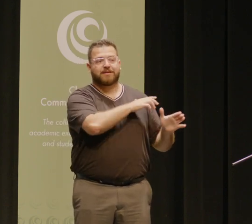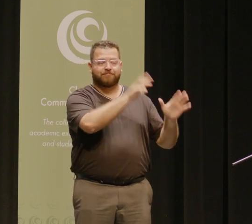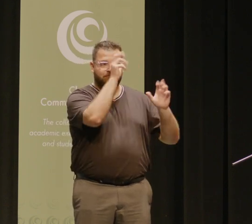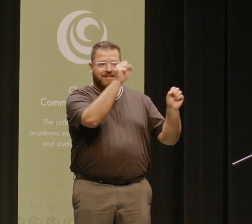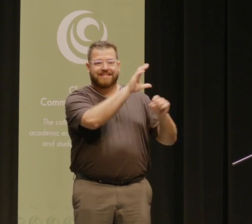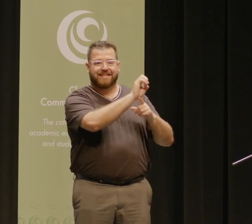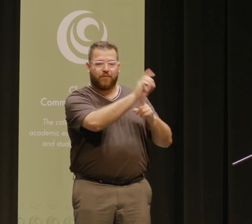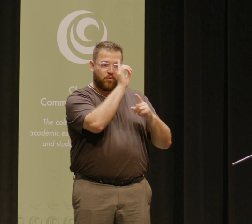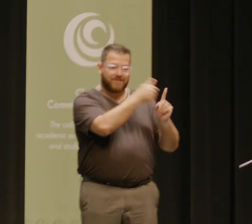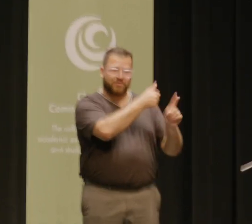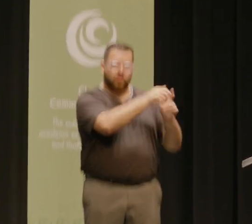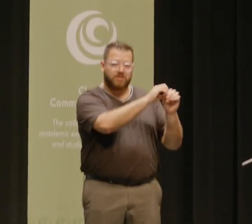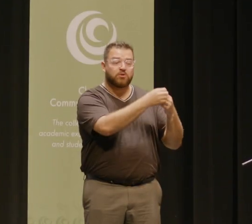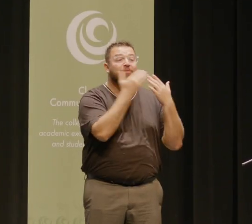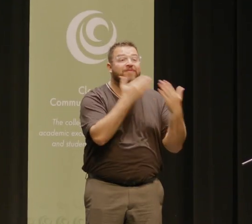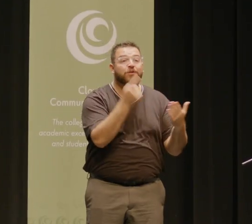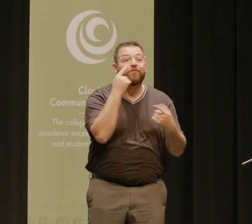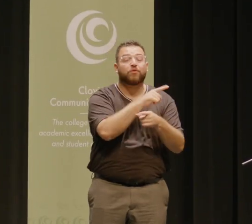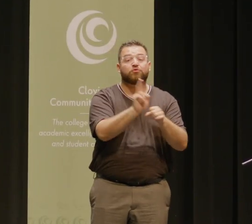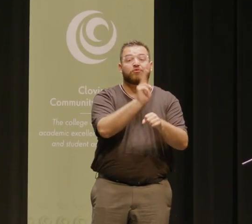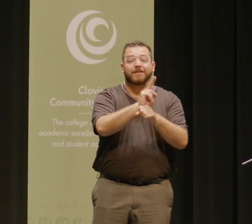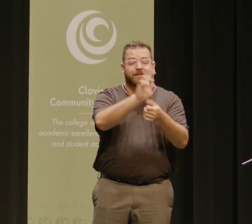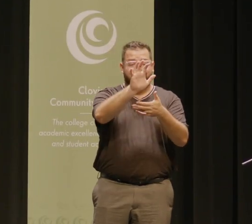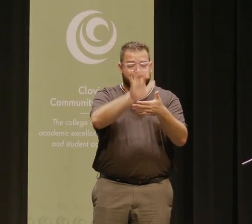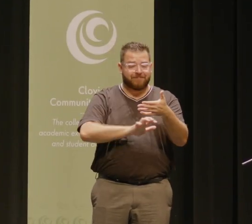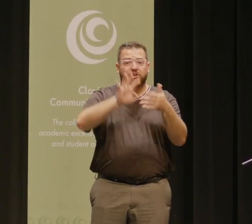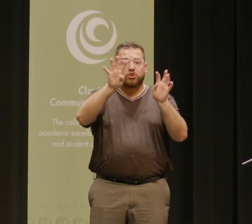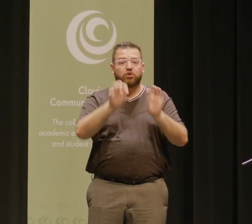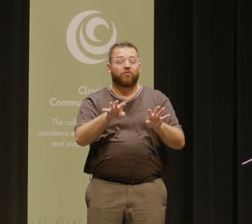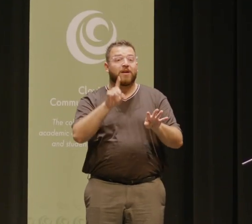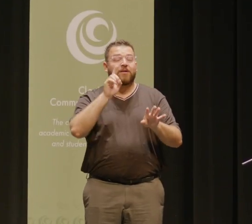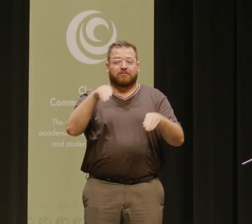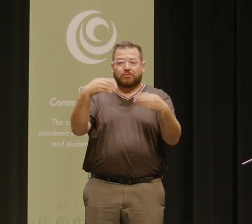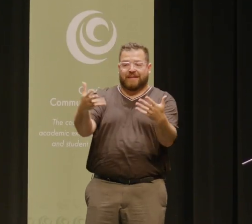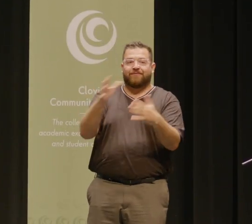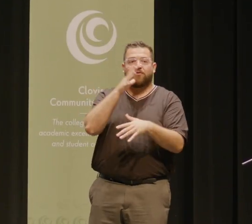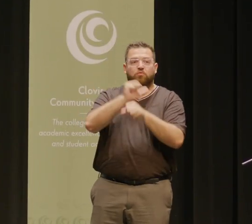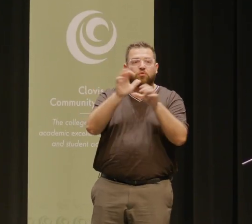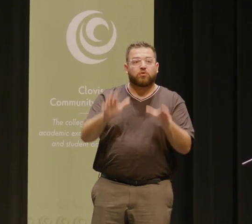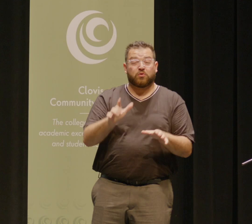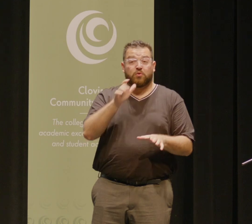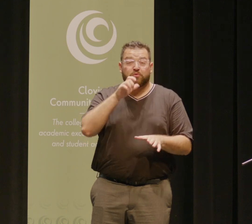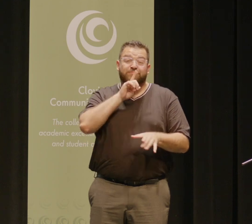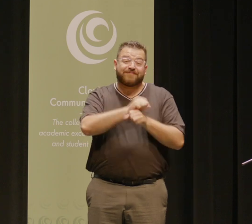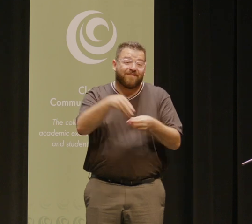So thank you for utilizing a survey to give farm workers who feed our nation a